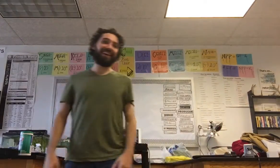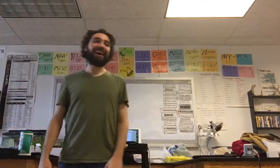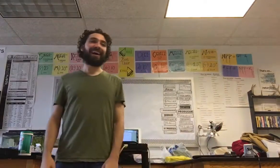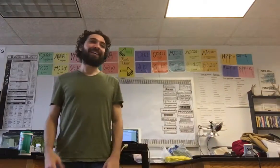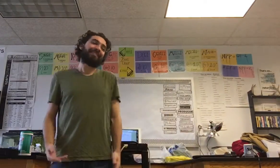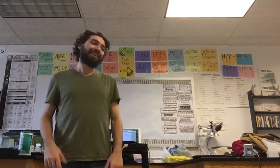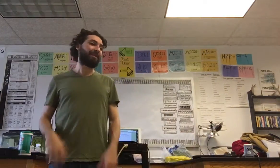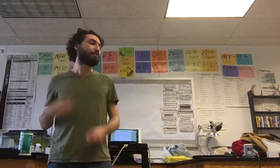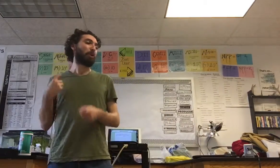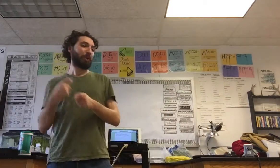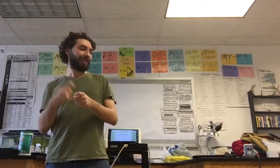Whatever.